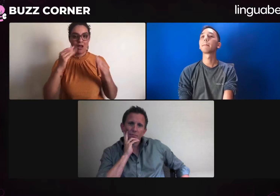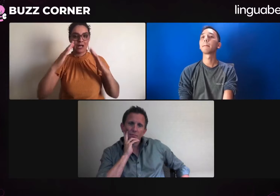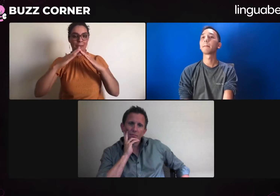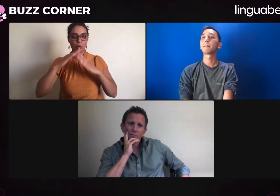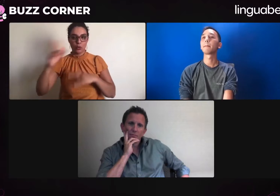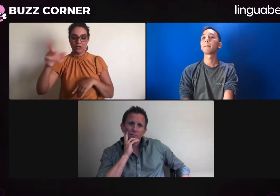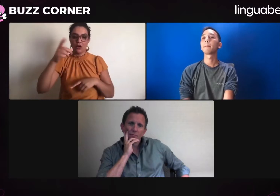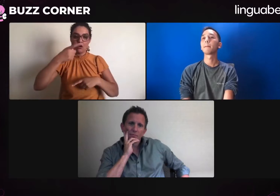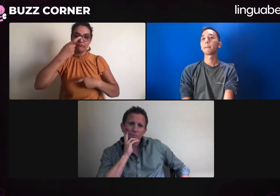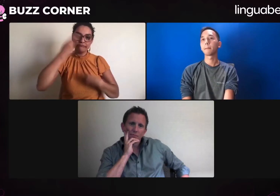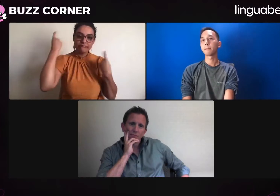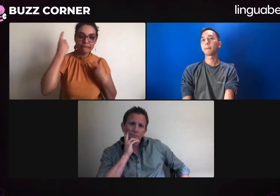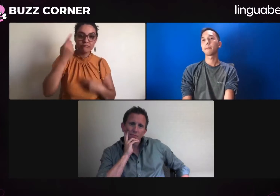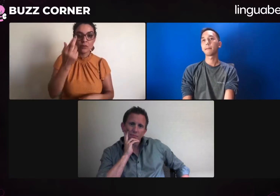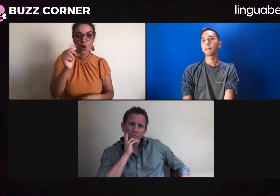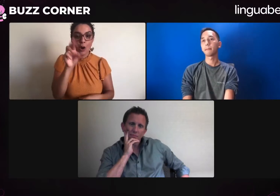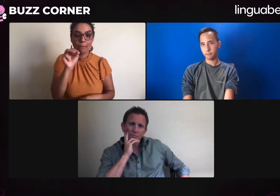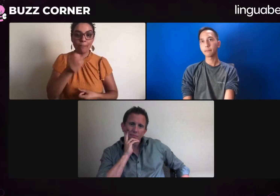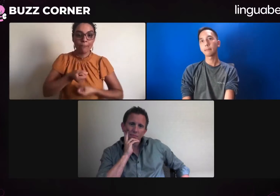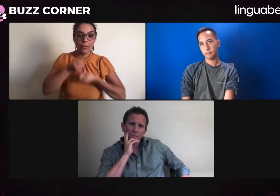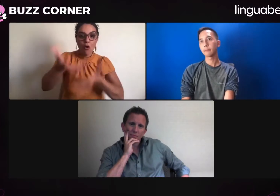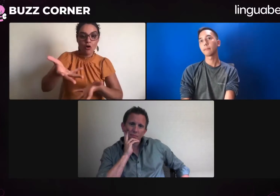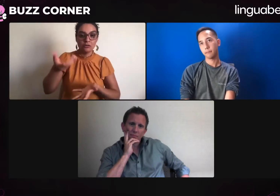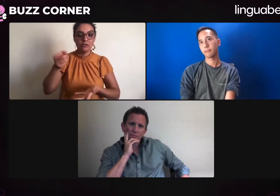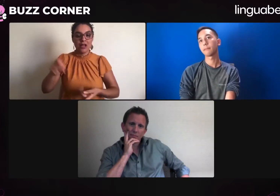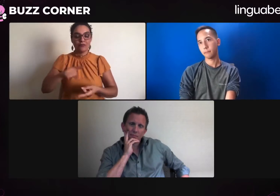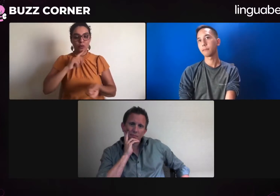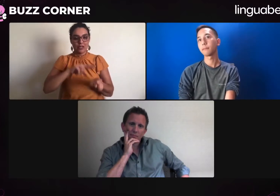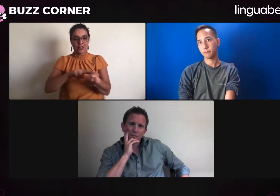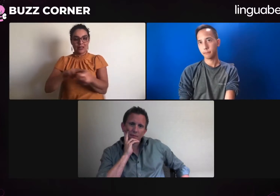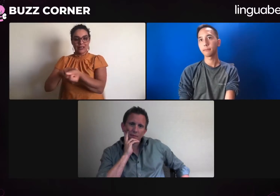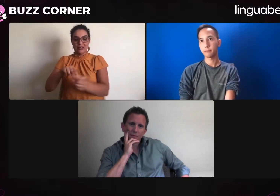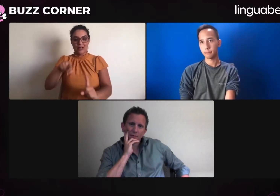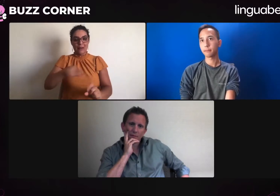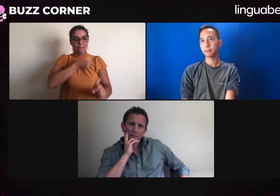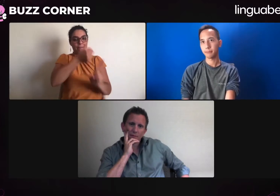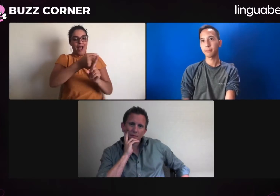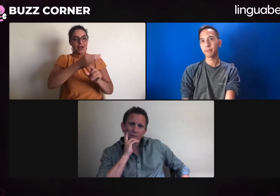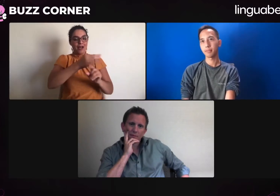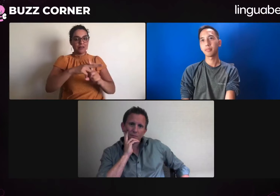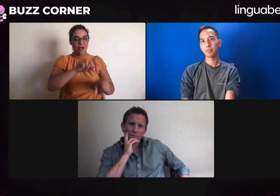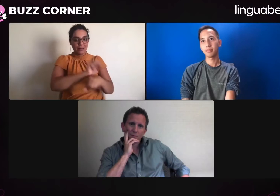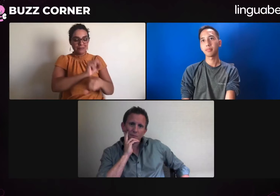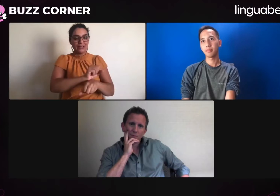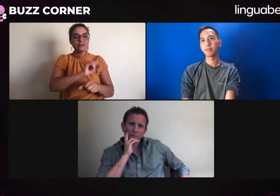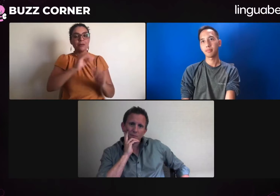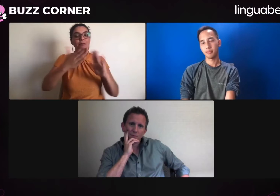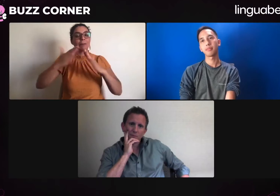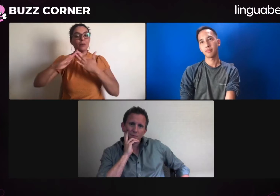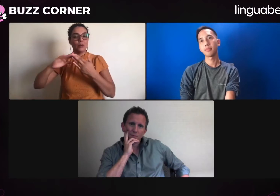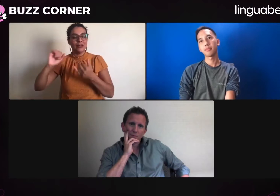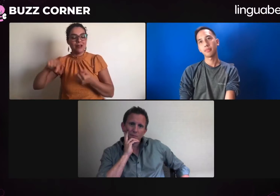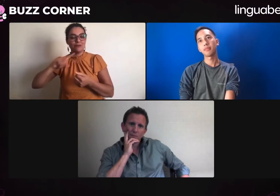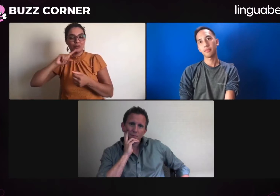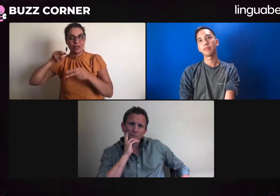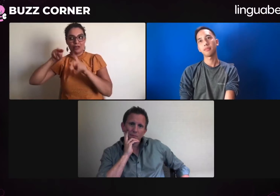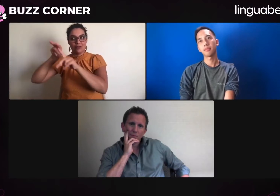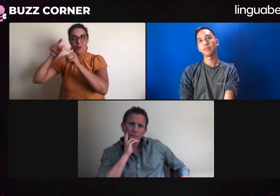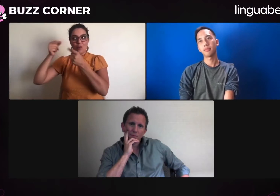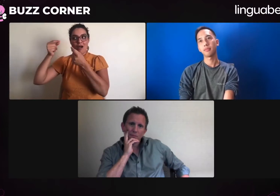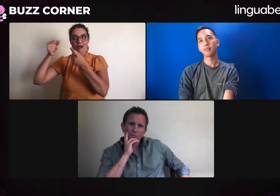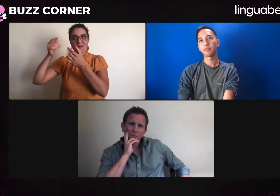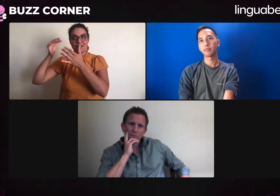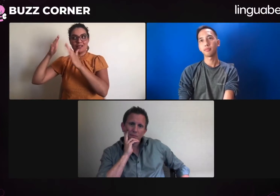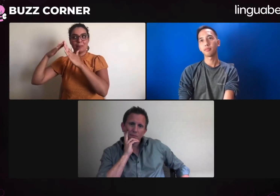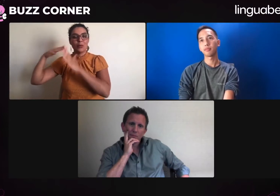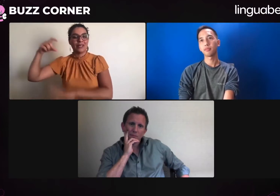that? What would the community say? Would it harm them? Would it oppress them? Would it cause trauma? So think about